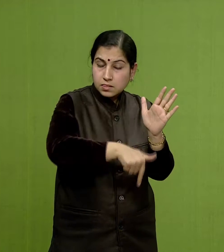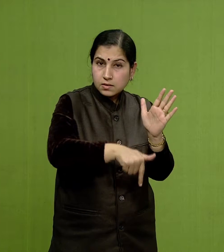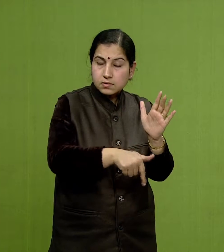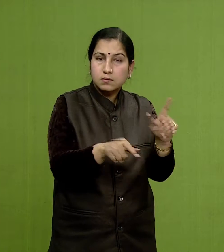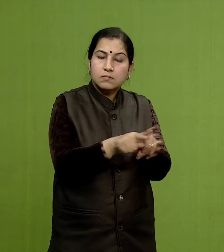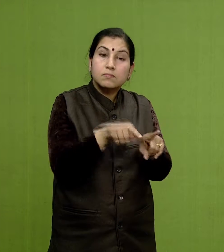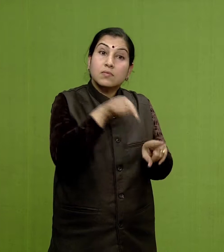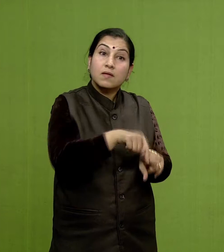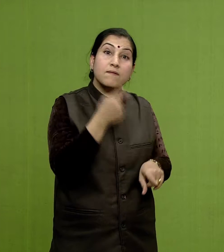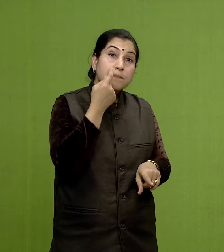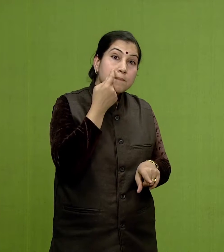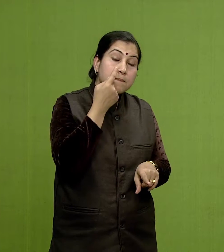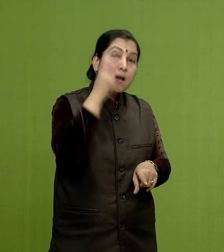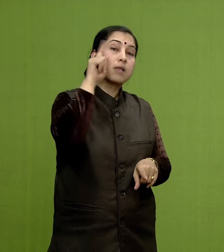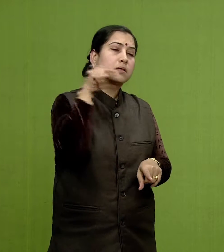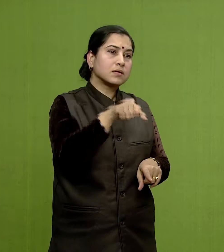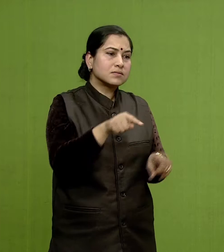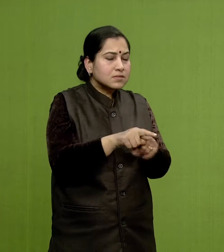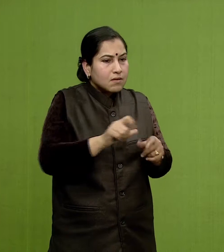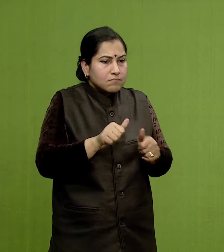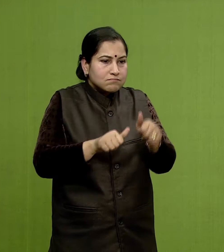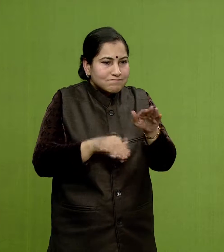her mother by crawling behind her.